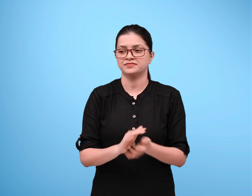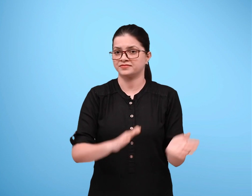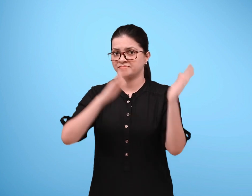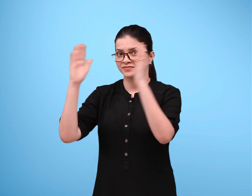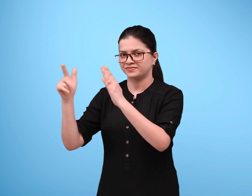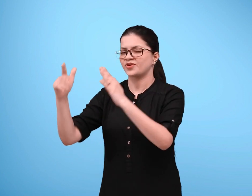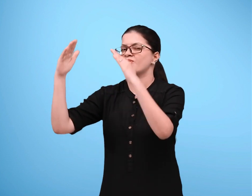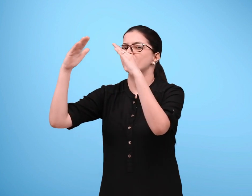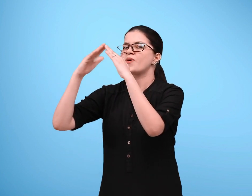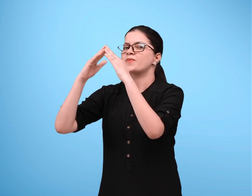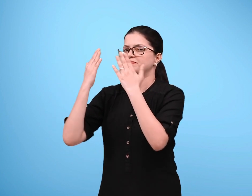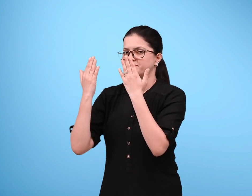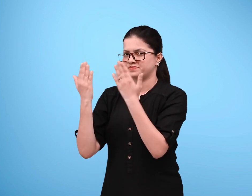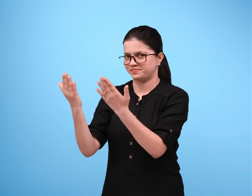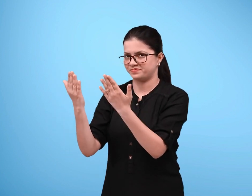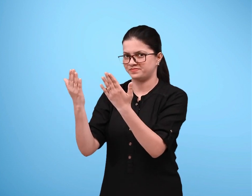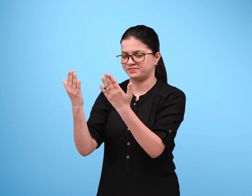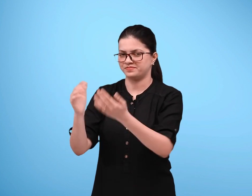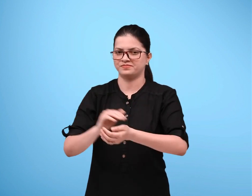Items in column 1 are house,